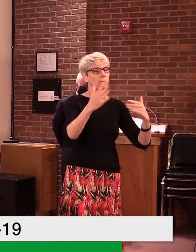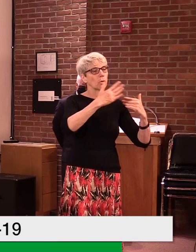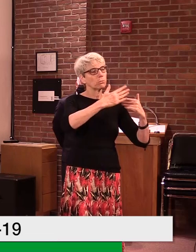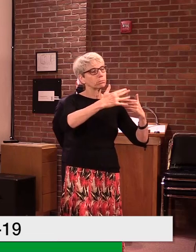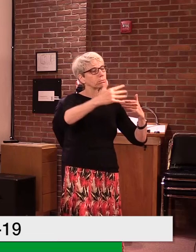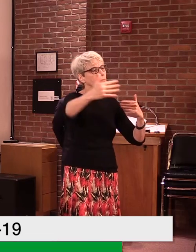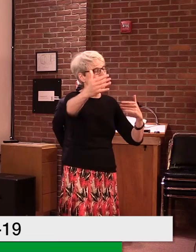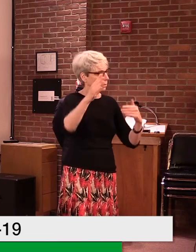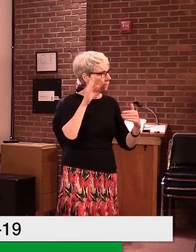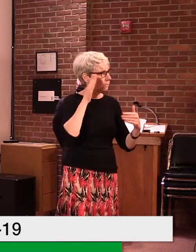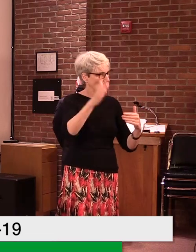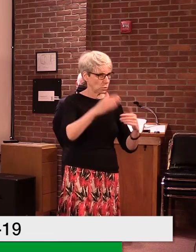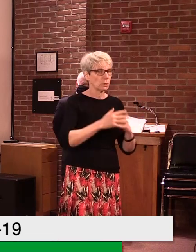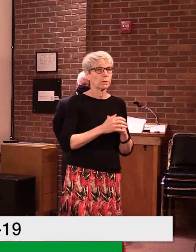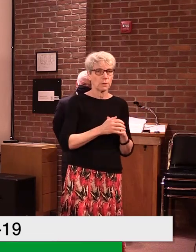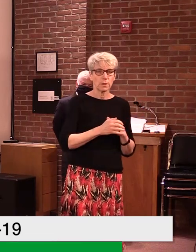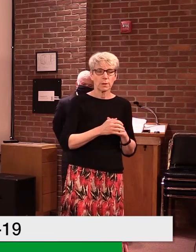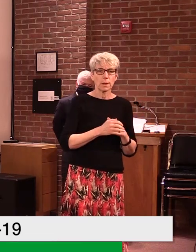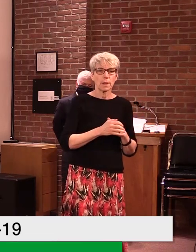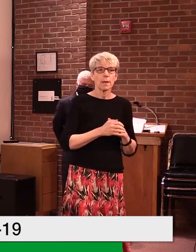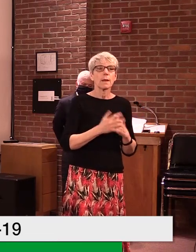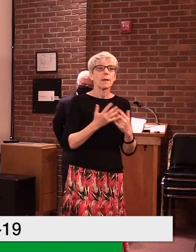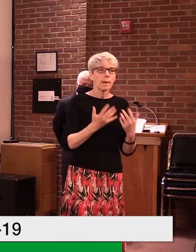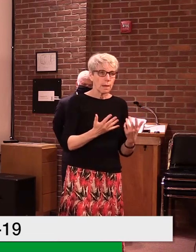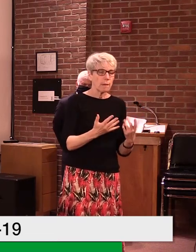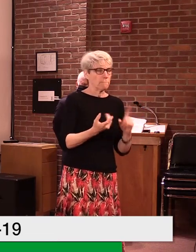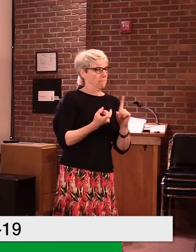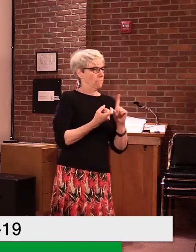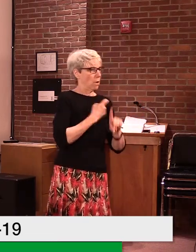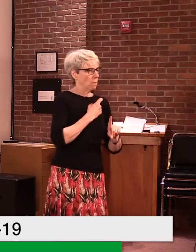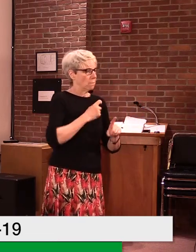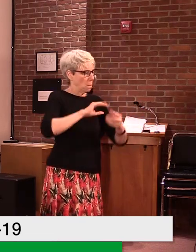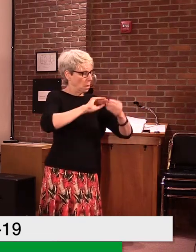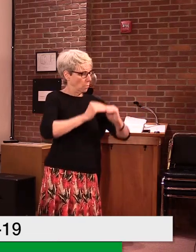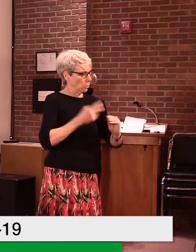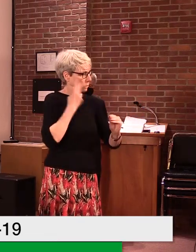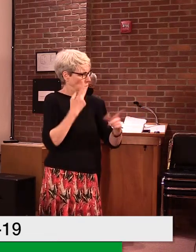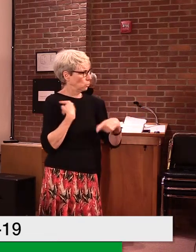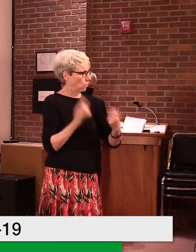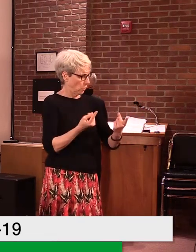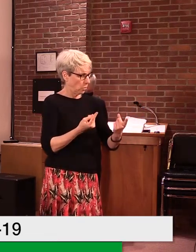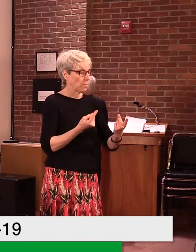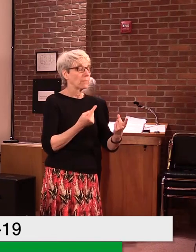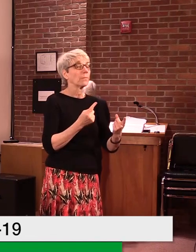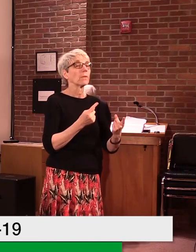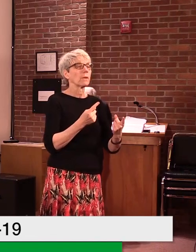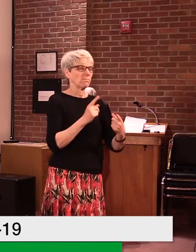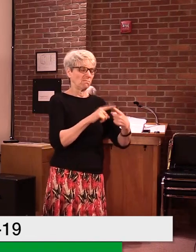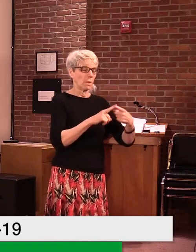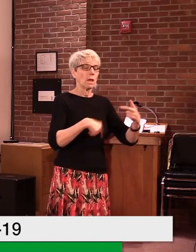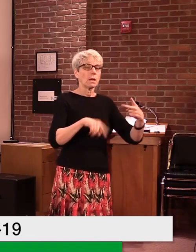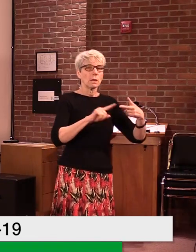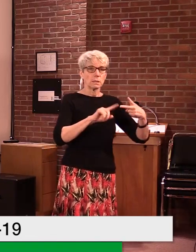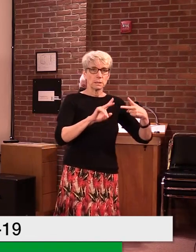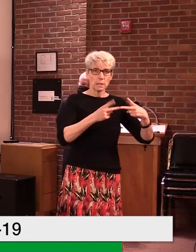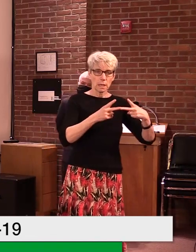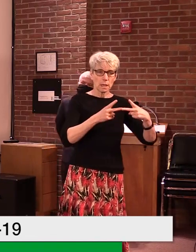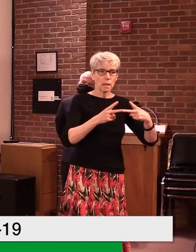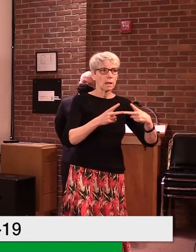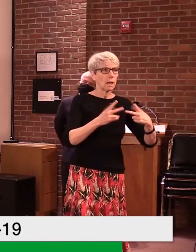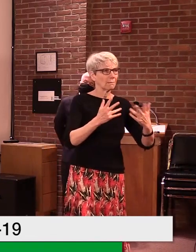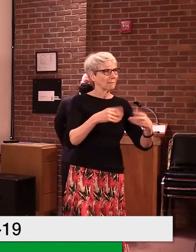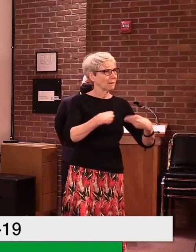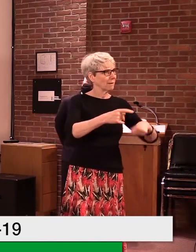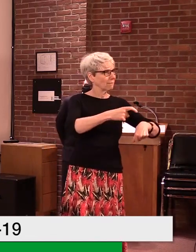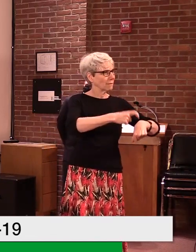foreseeable future based on the modeling that we've seen. Secondly, I think we need to give time to some